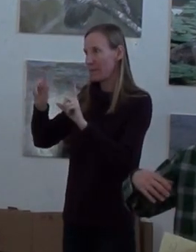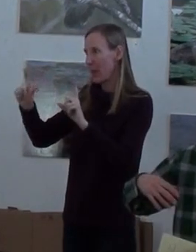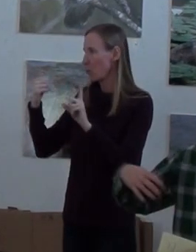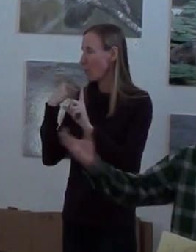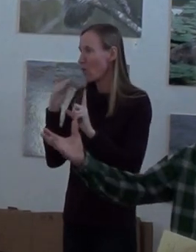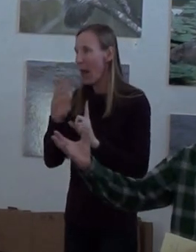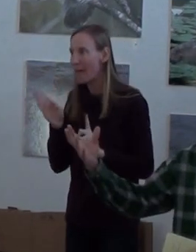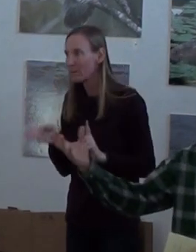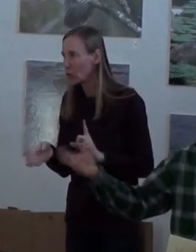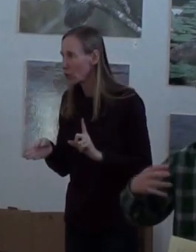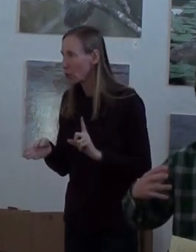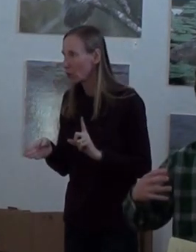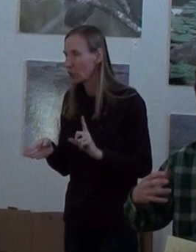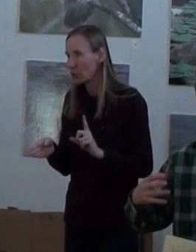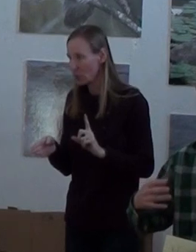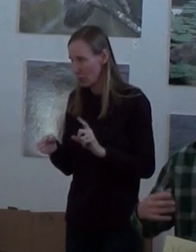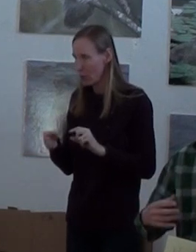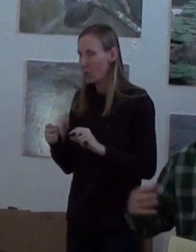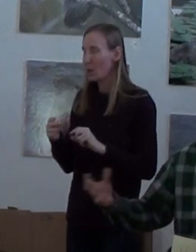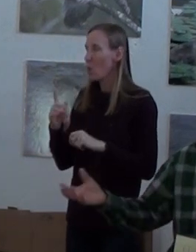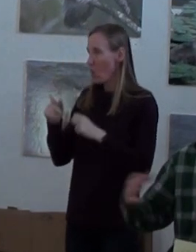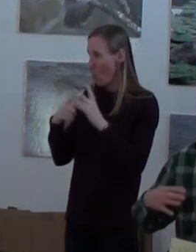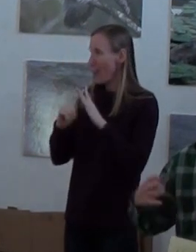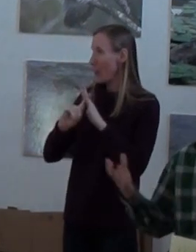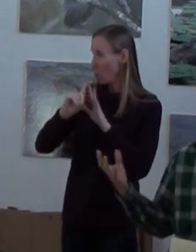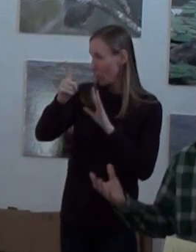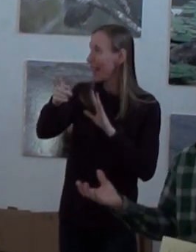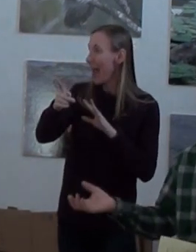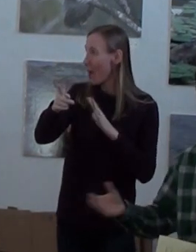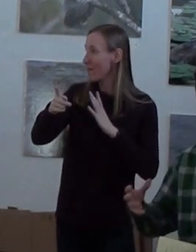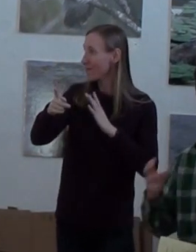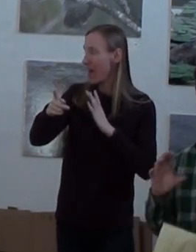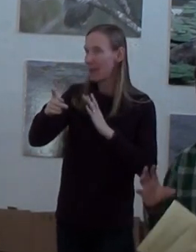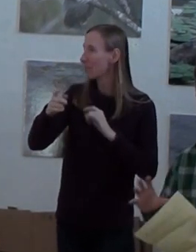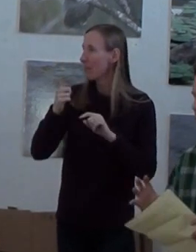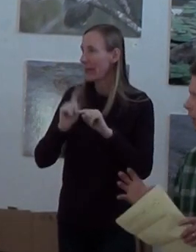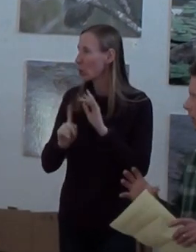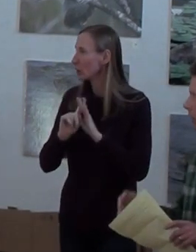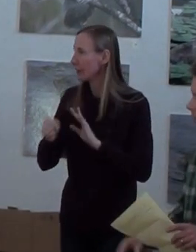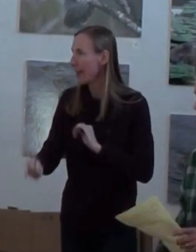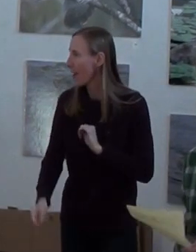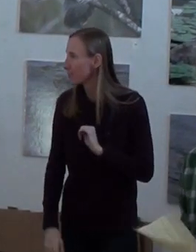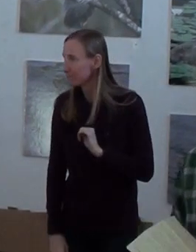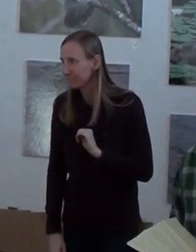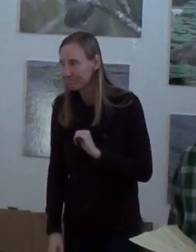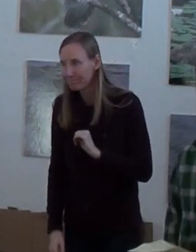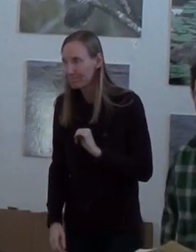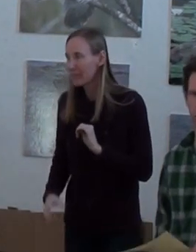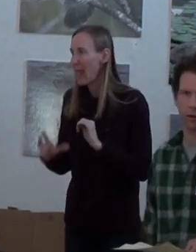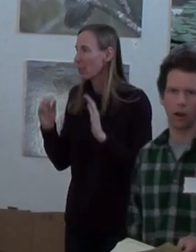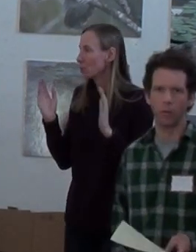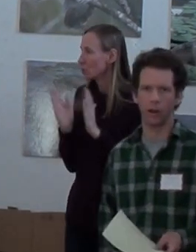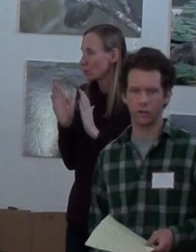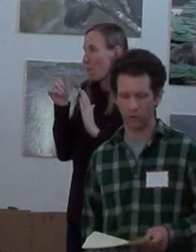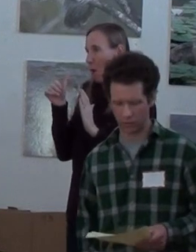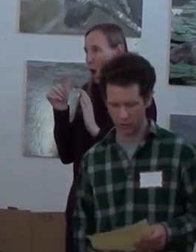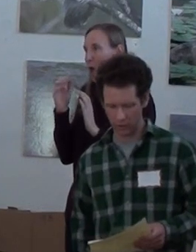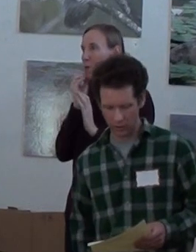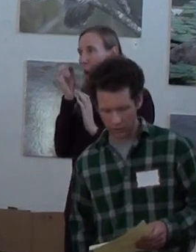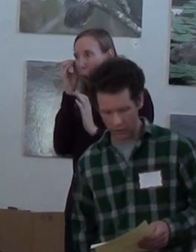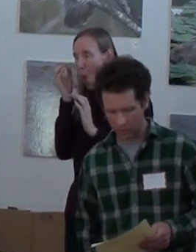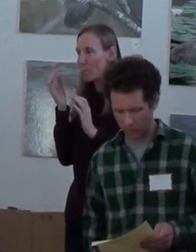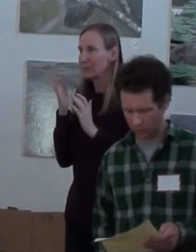like when they could get out, they could bring enough pollen in, but they just lacked, a lot of them were starting, the smaller colonies were lacking in honey or